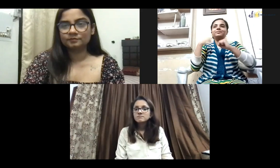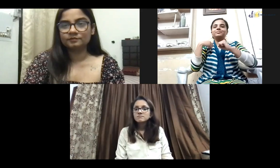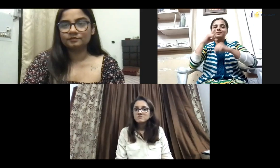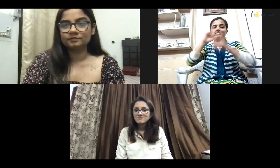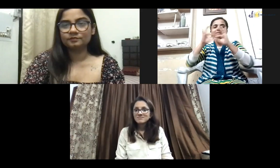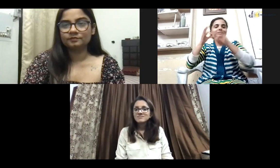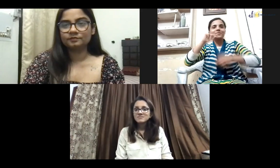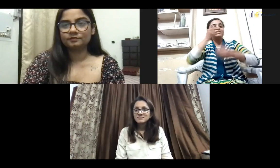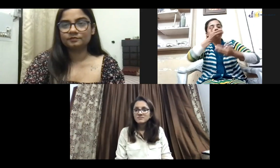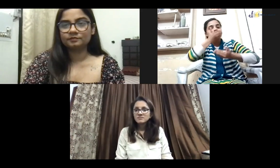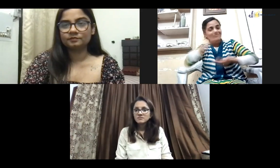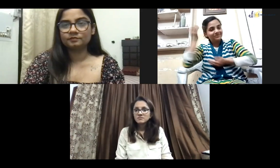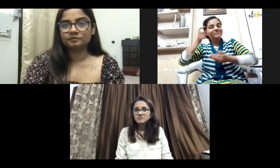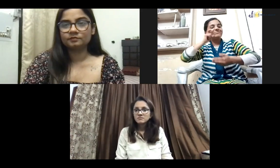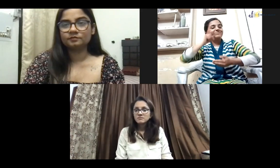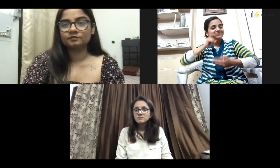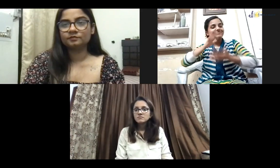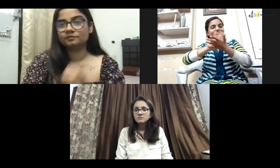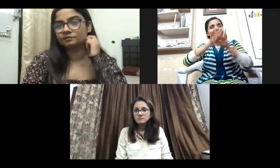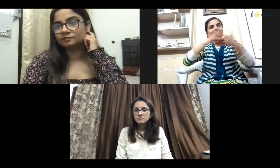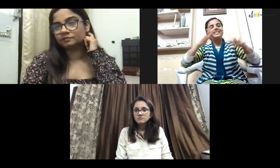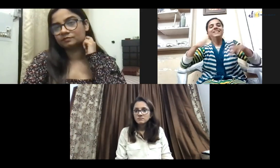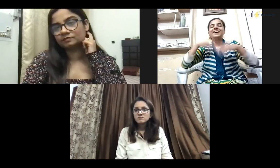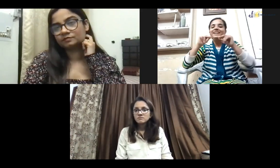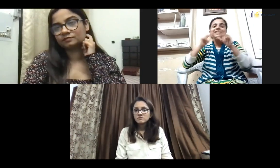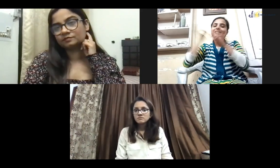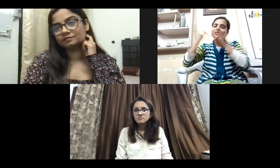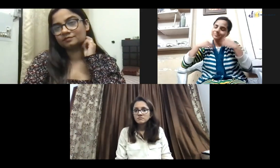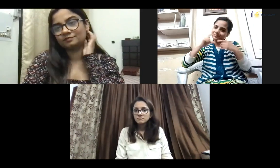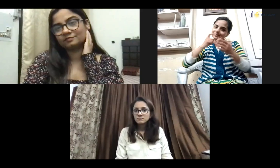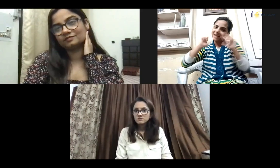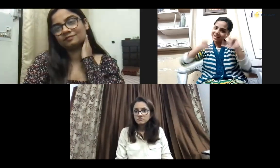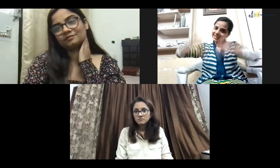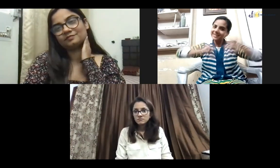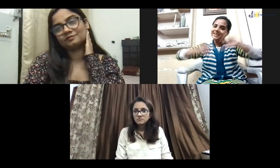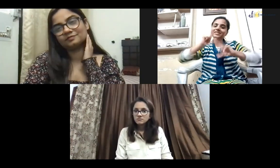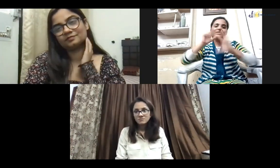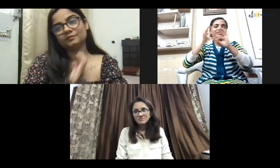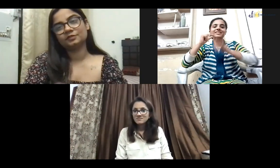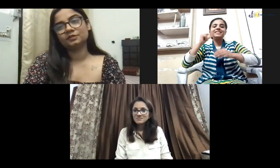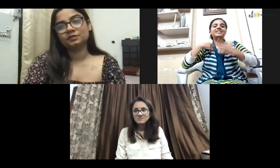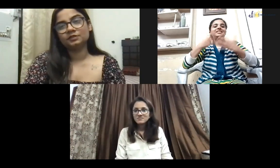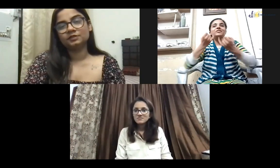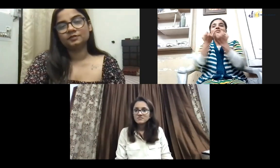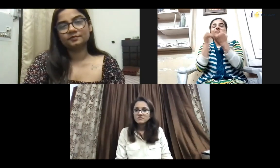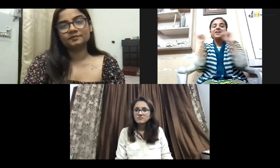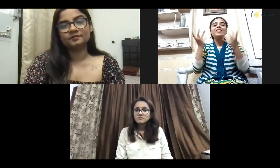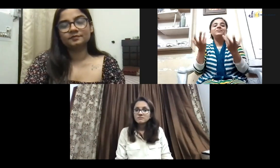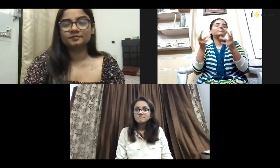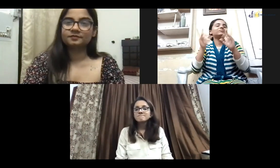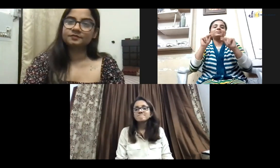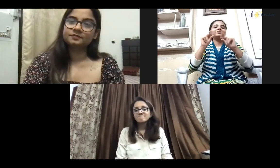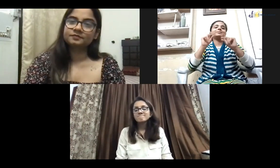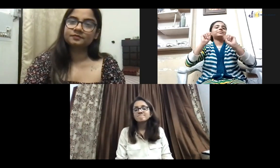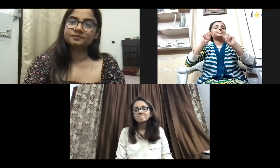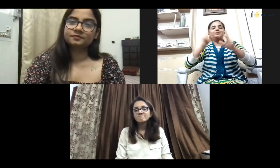So I would like to go outside, but my family said you might get raped, you might get kidnapped, you have to be careful. My